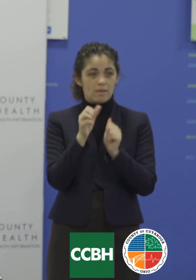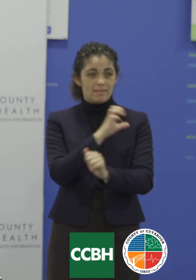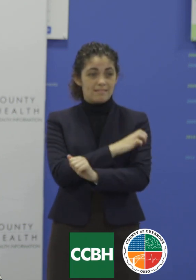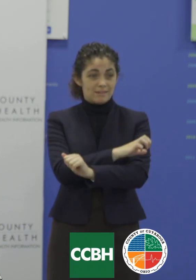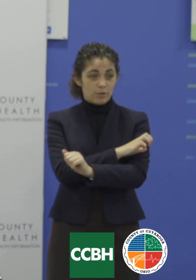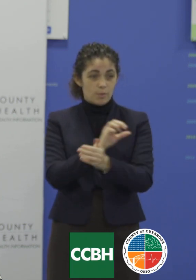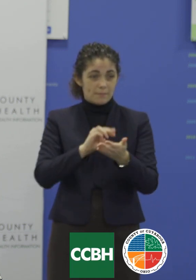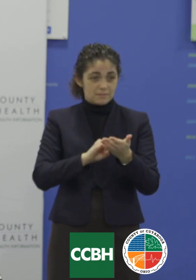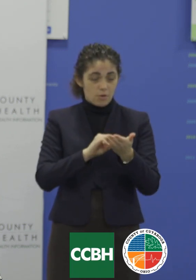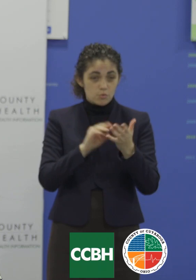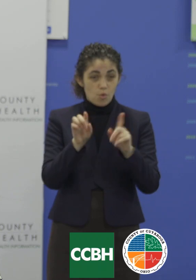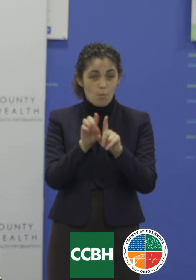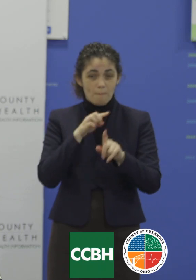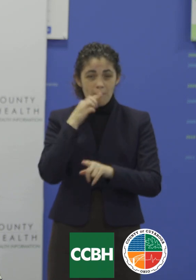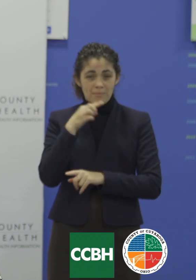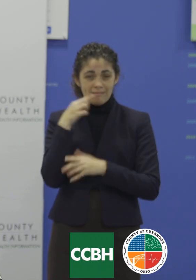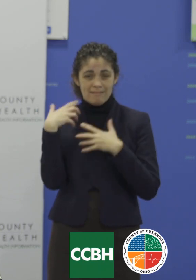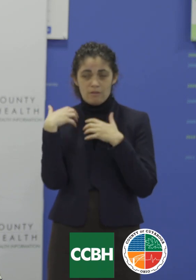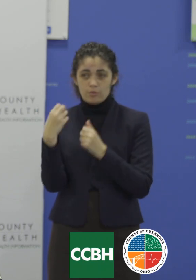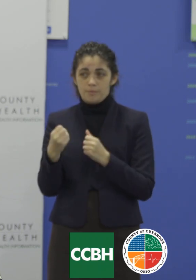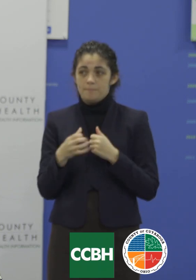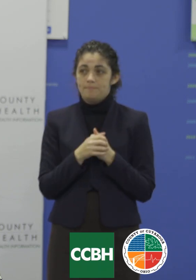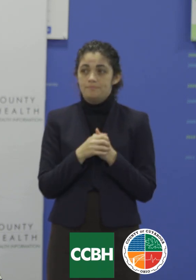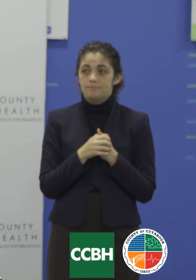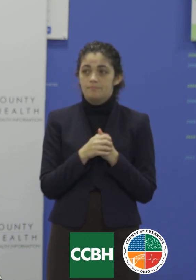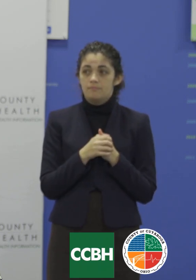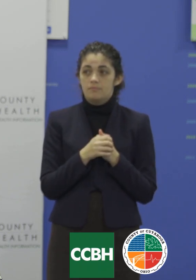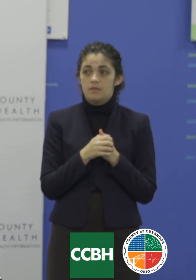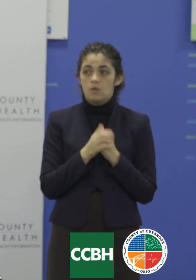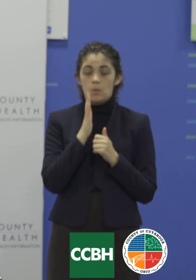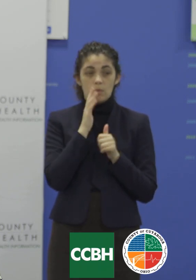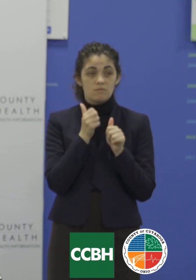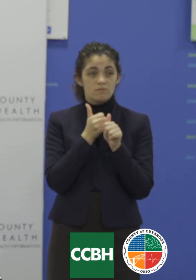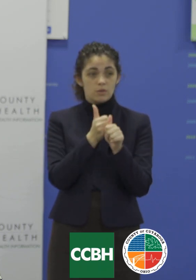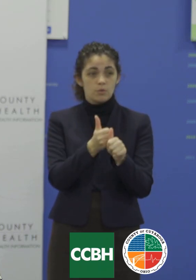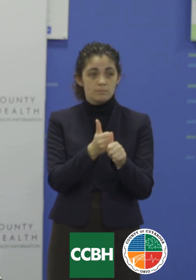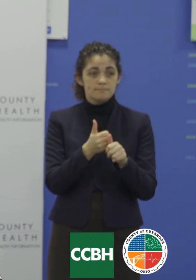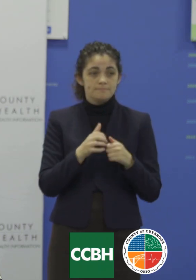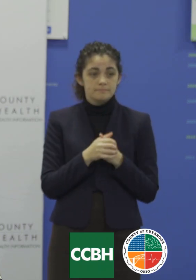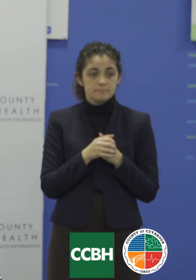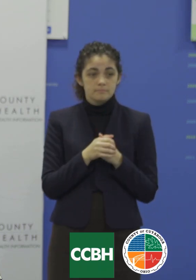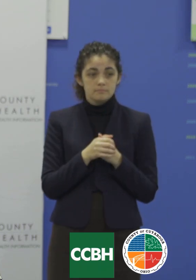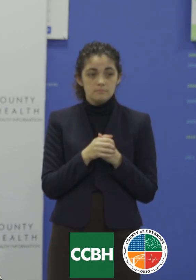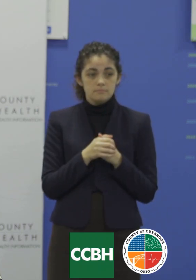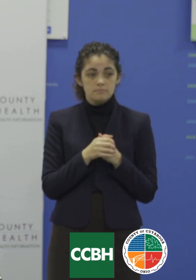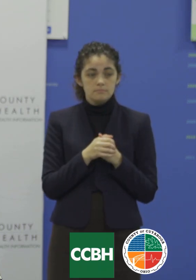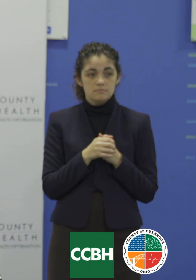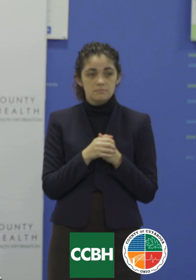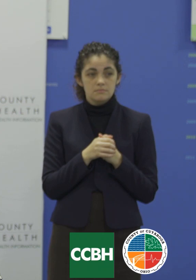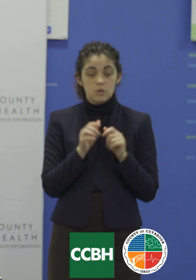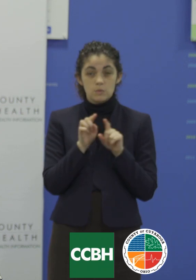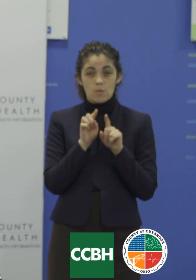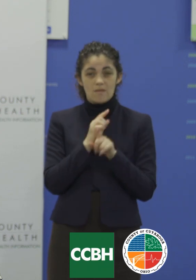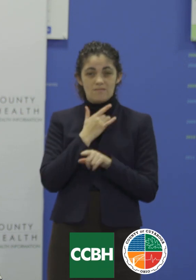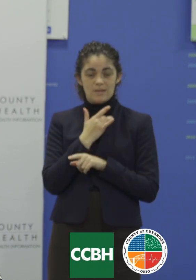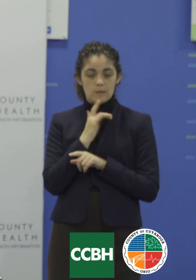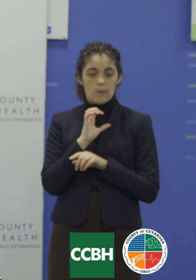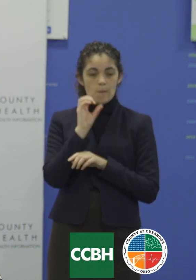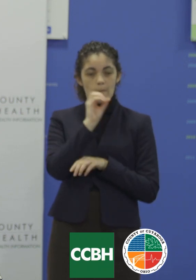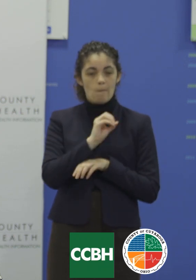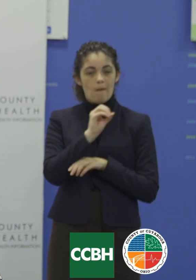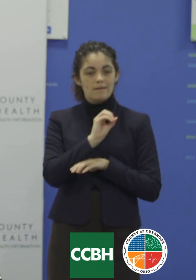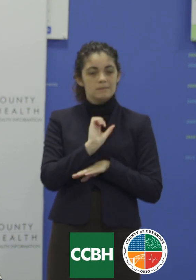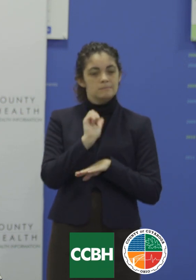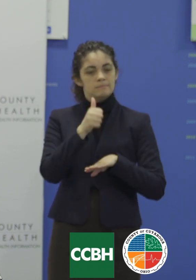medicine, with public health. So we're going to continue to follow that playbook. And I think Ohio is well positioned because of